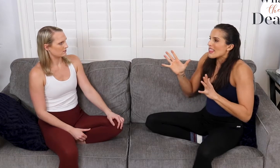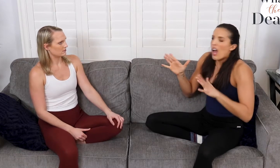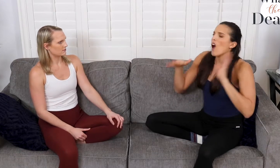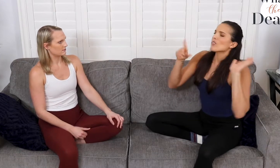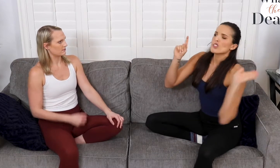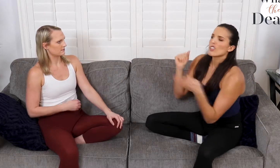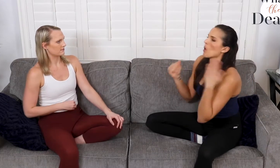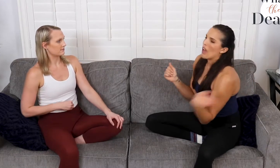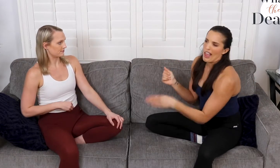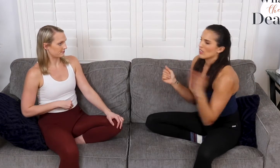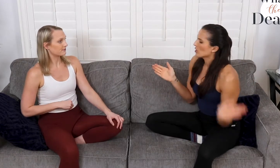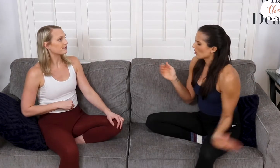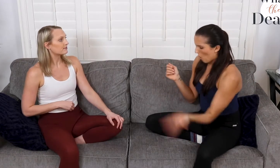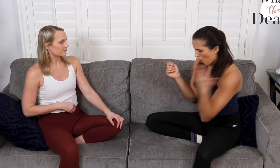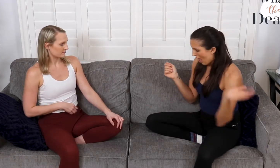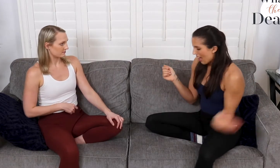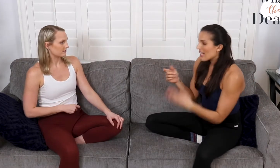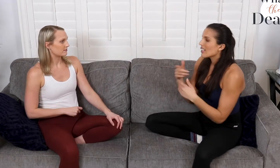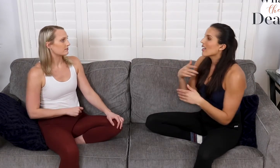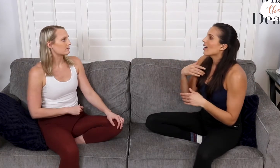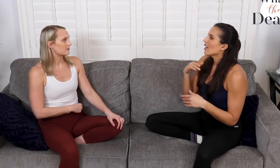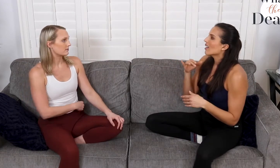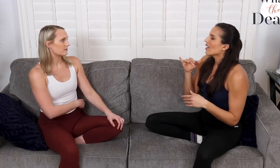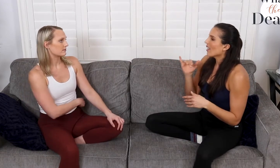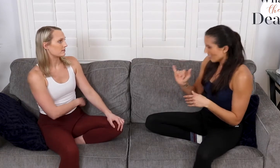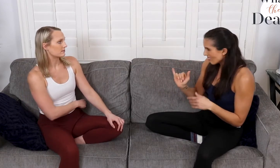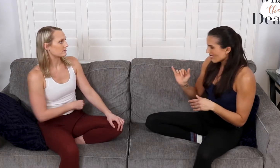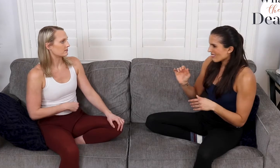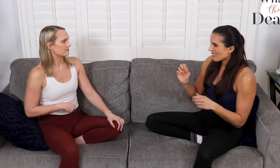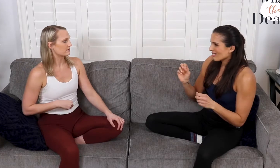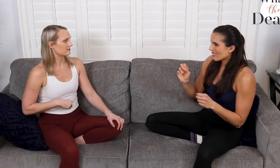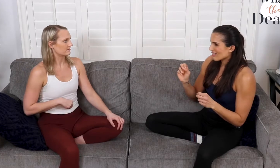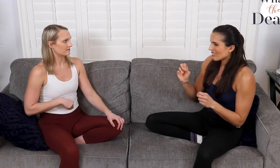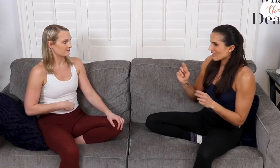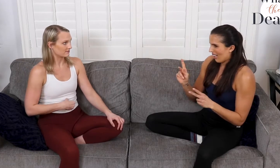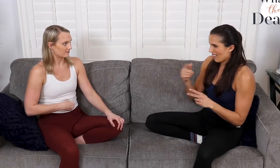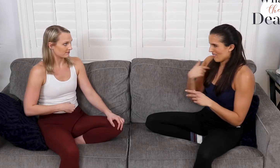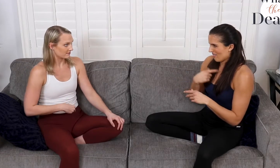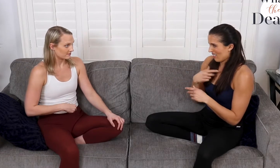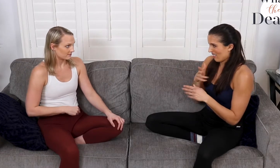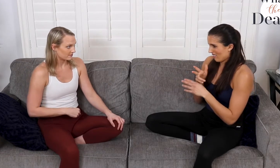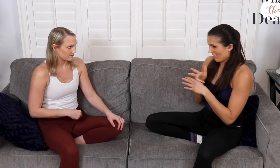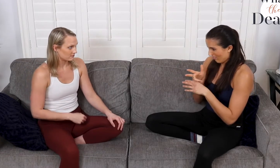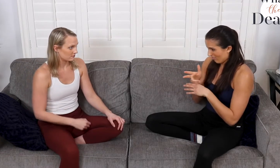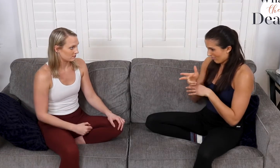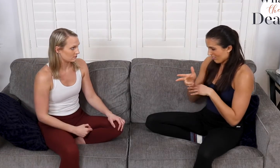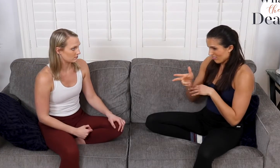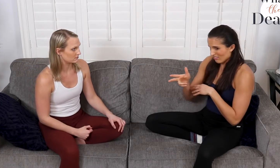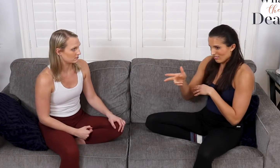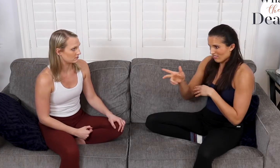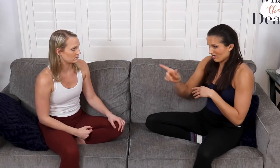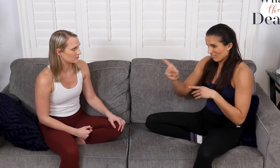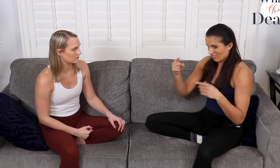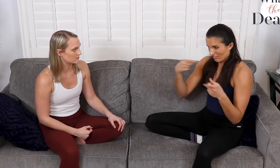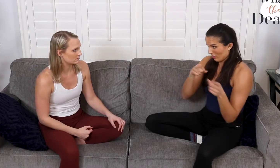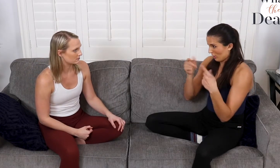something. It was like a flu shot. She tried to spell something. And it got to the point where we were like, we don't know